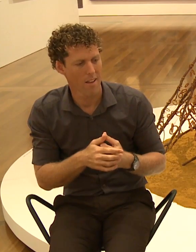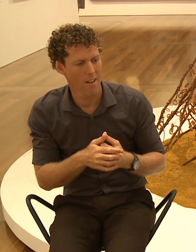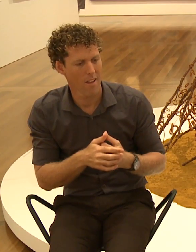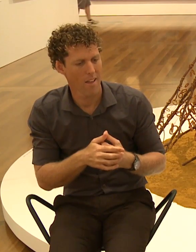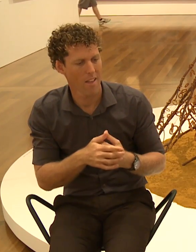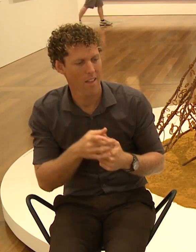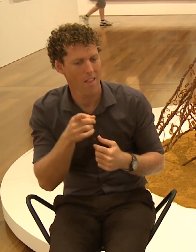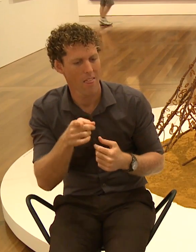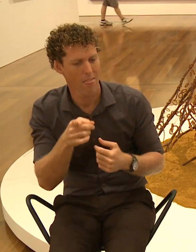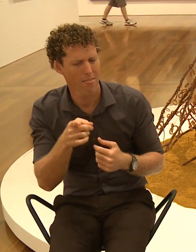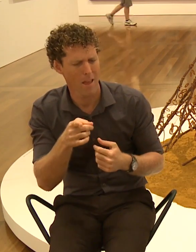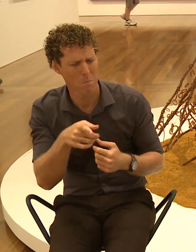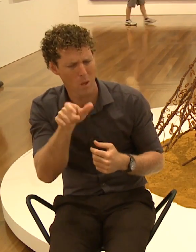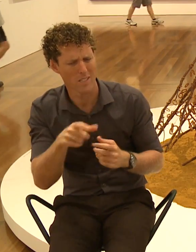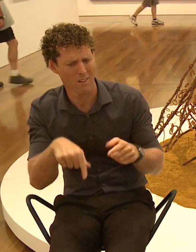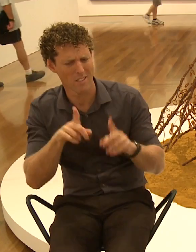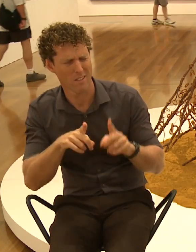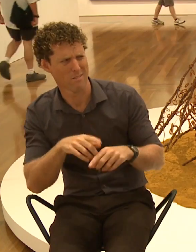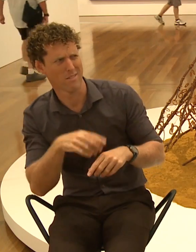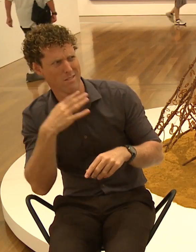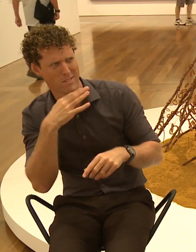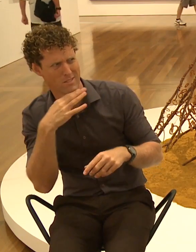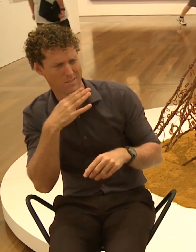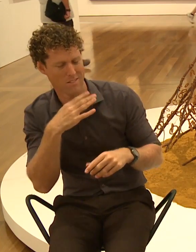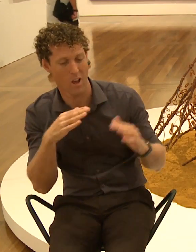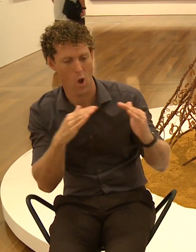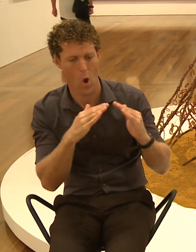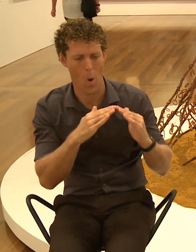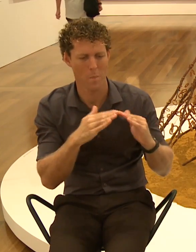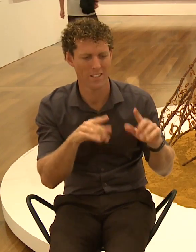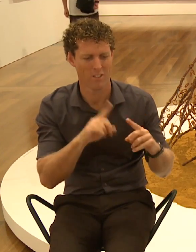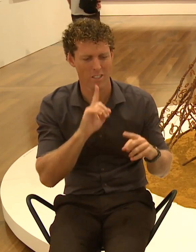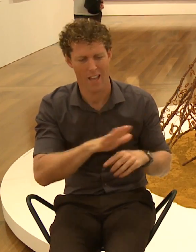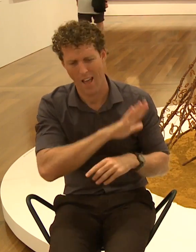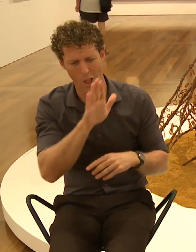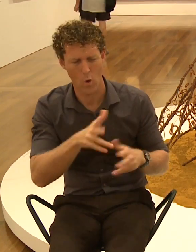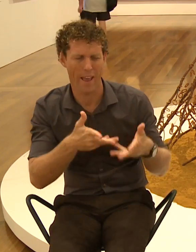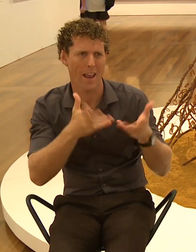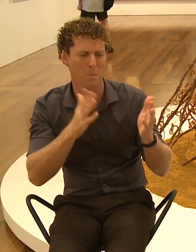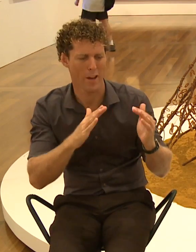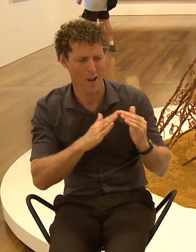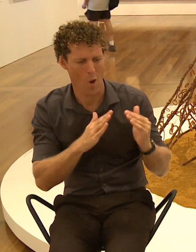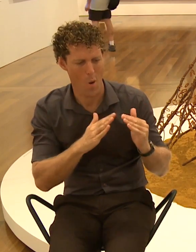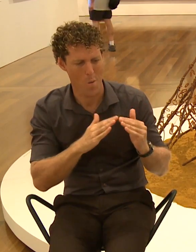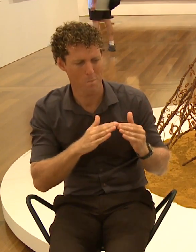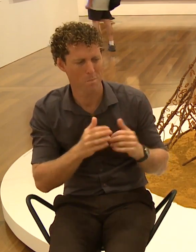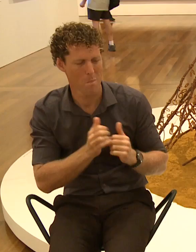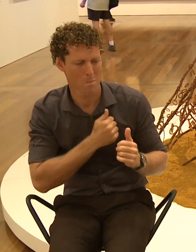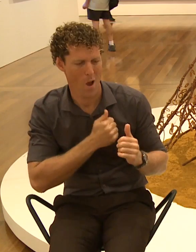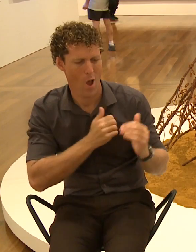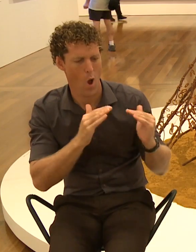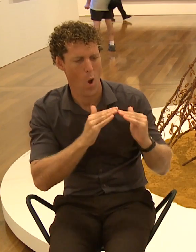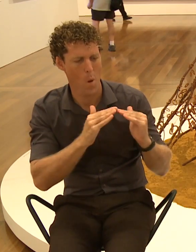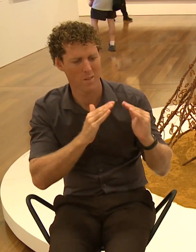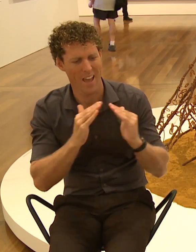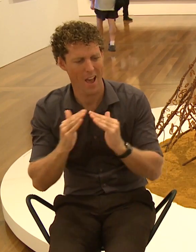you know, they don't know what you're doing. And we don't do that at home, you know. You can say g'day to anybody. So, but still,